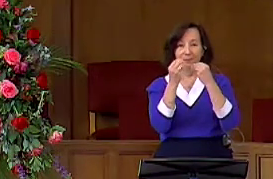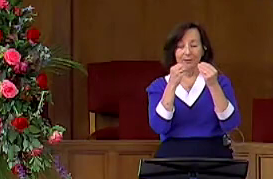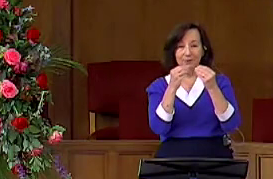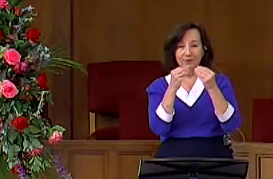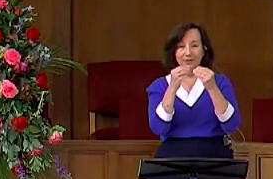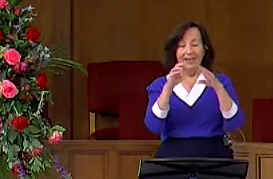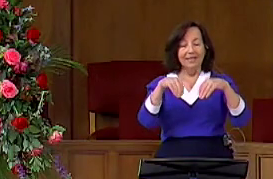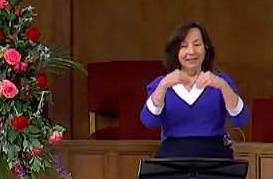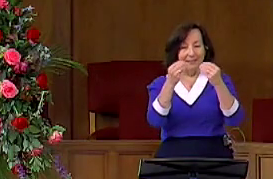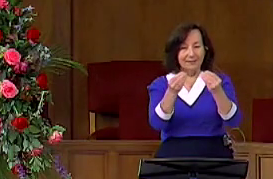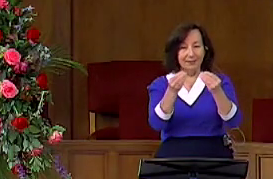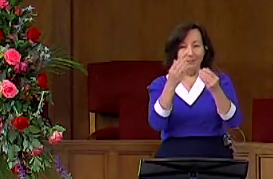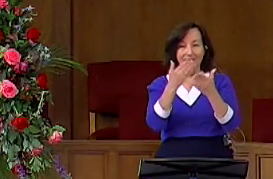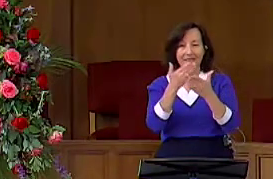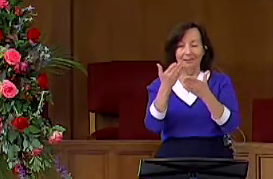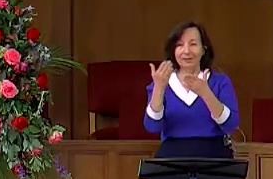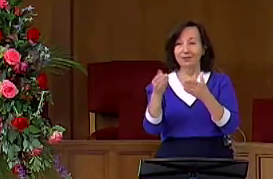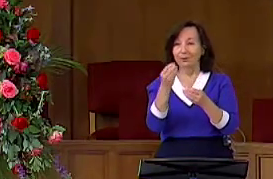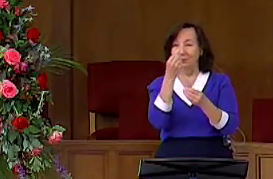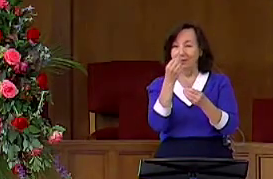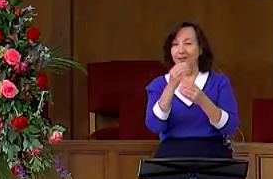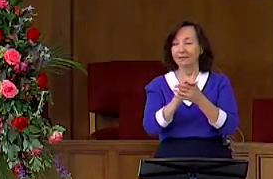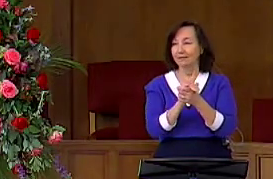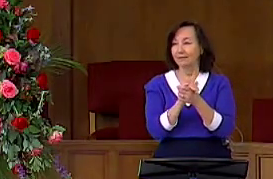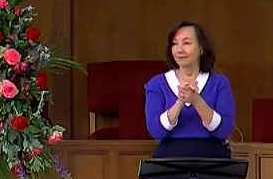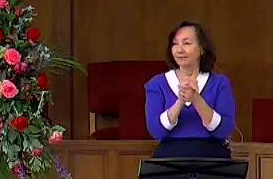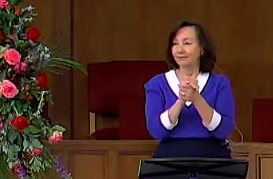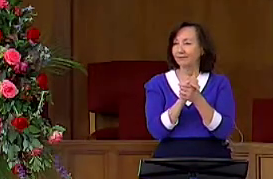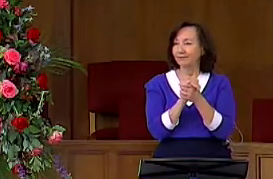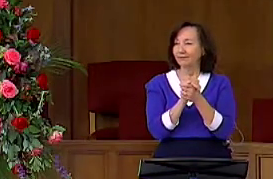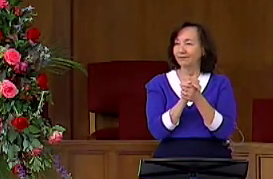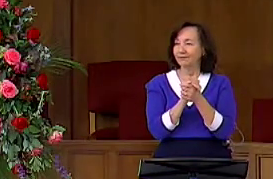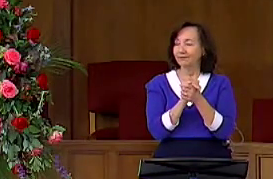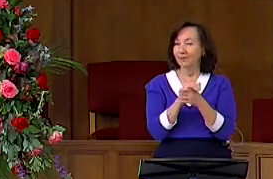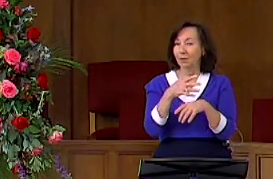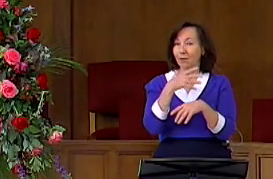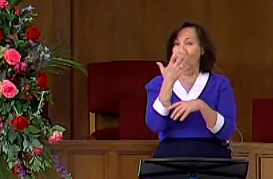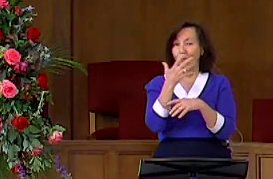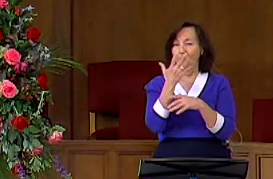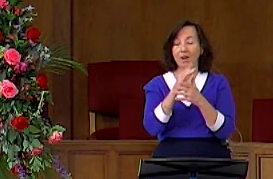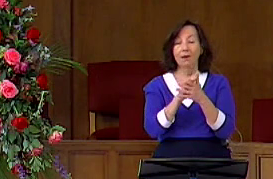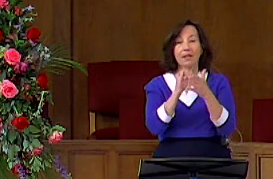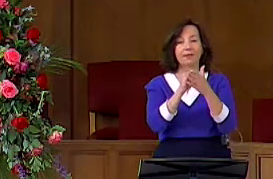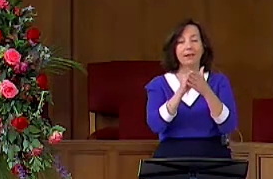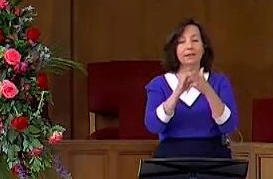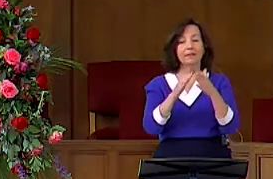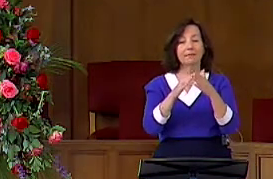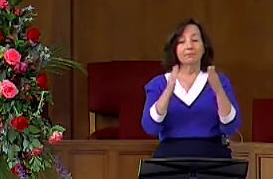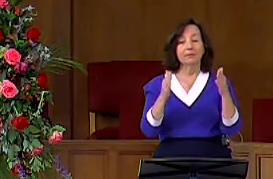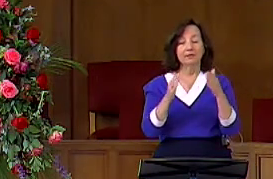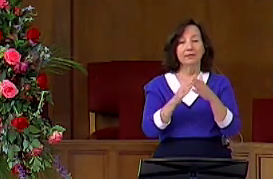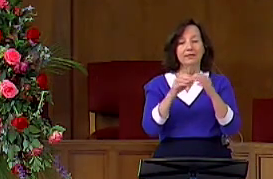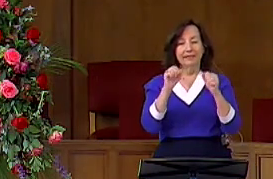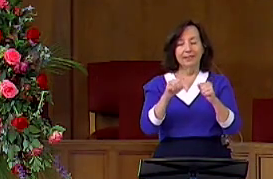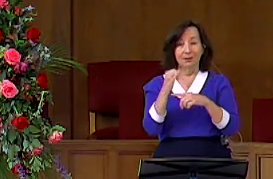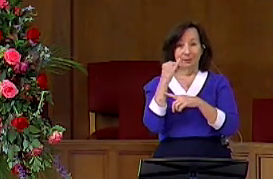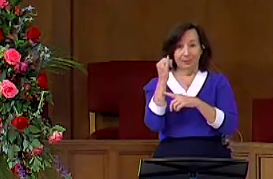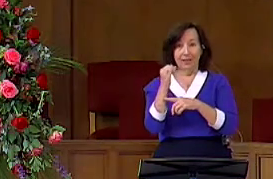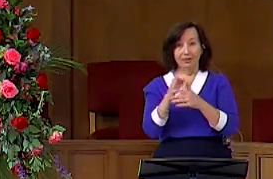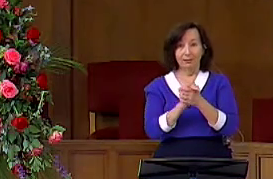Give them something to eat. Wow, that's a big order. Can you imagine being one of